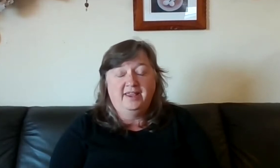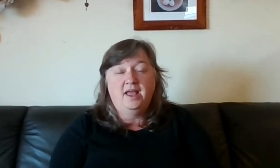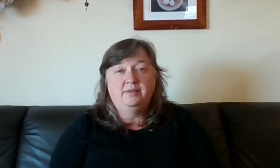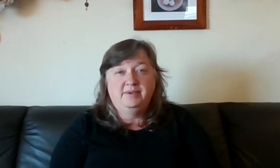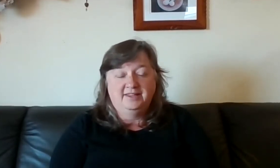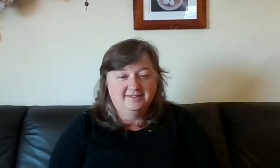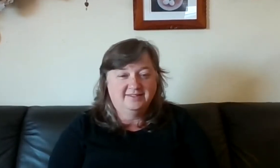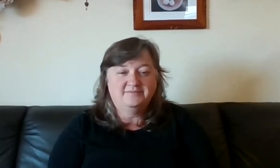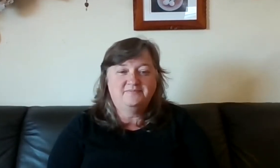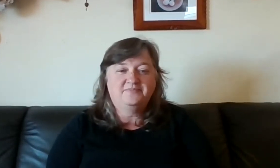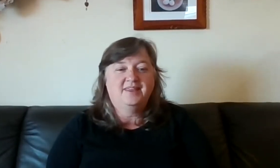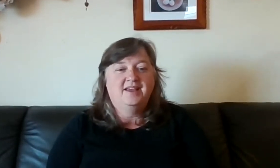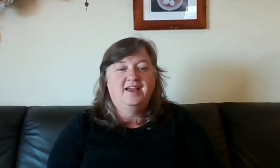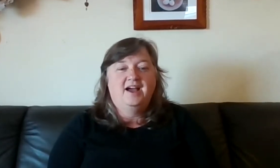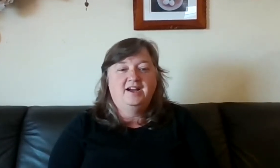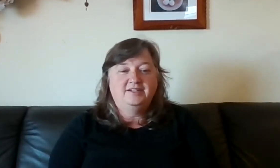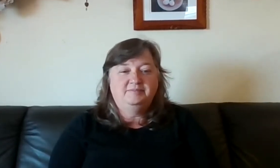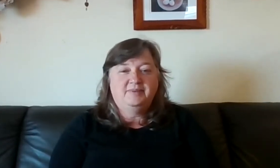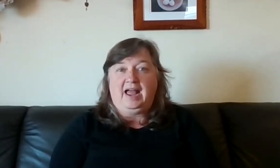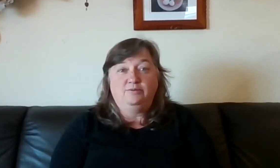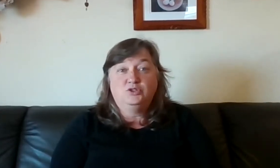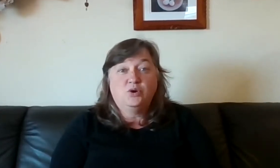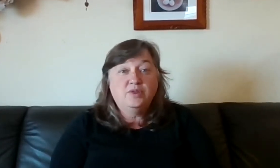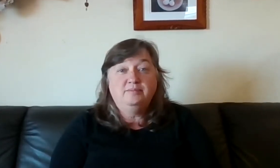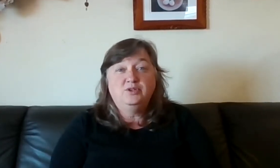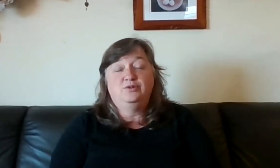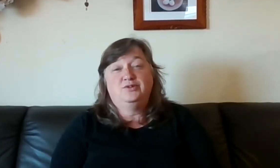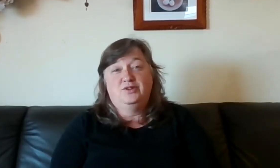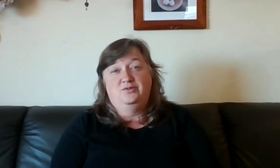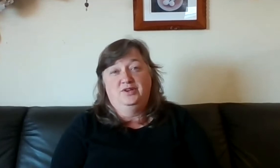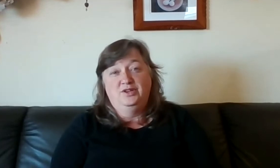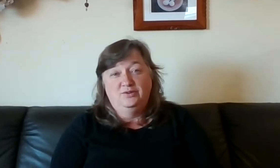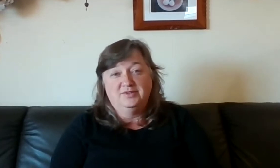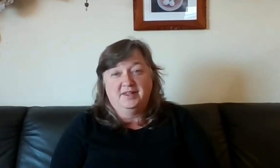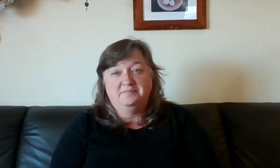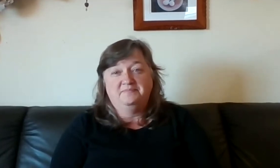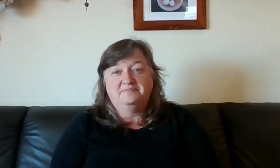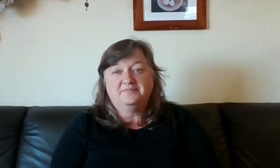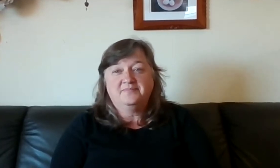any means, I will show them to you so that you can use them.